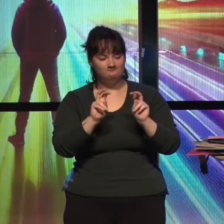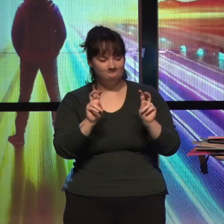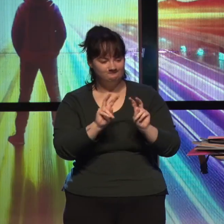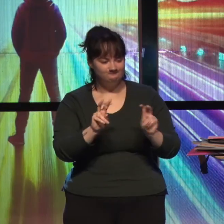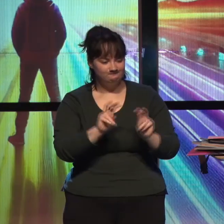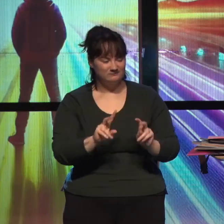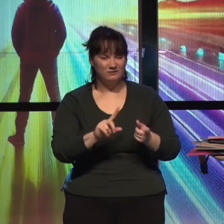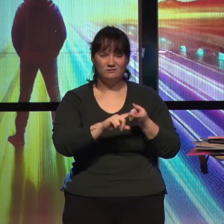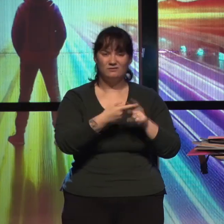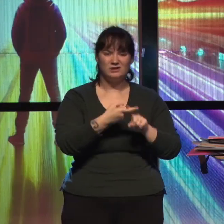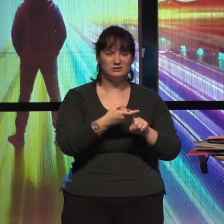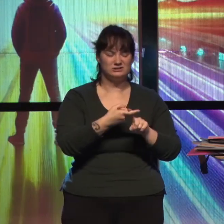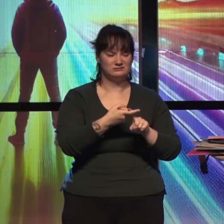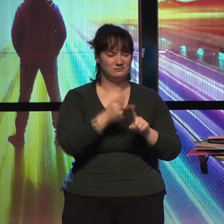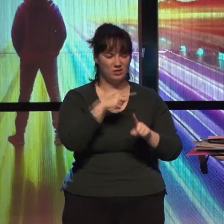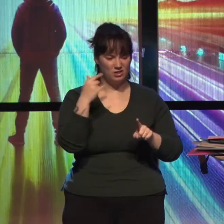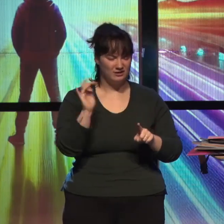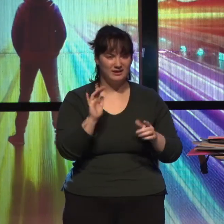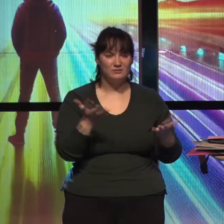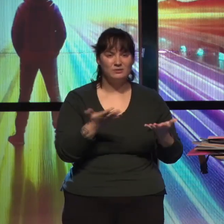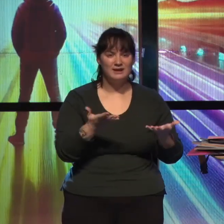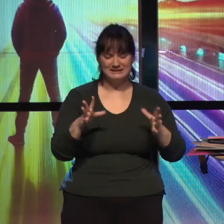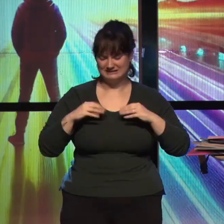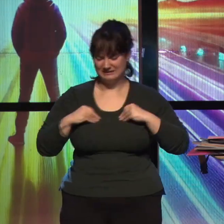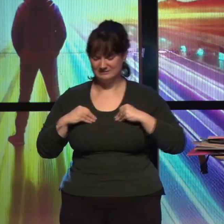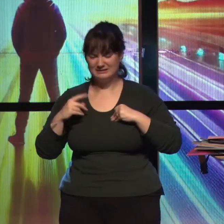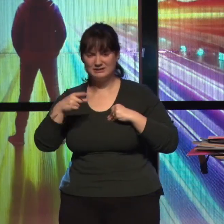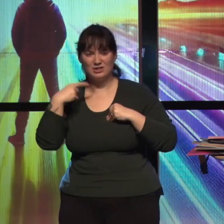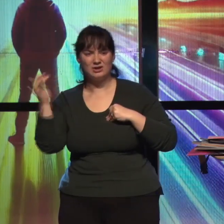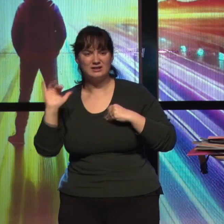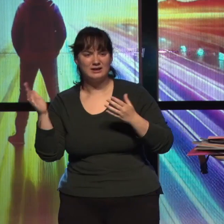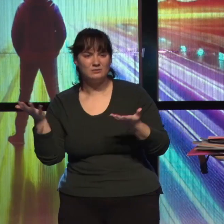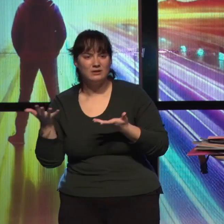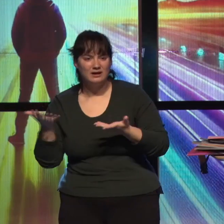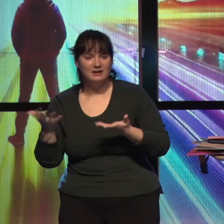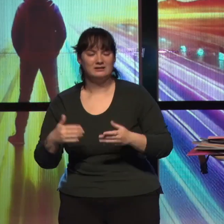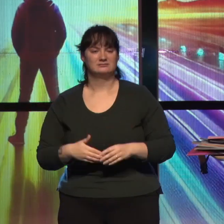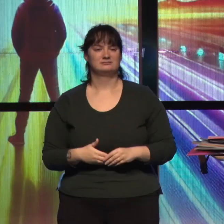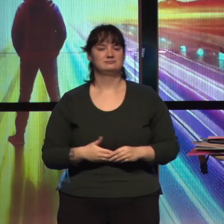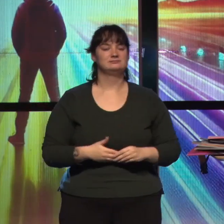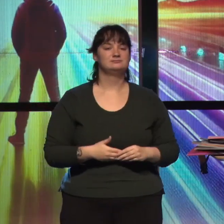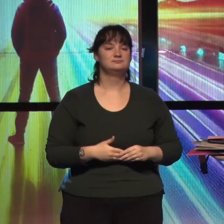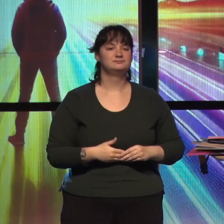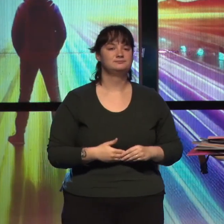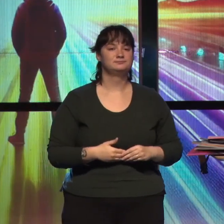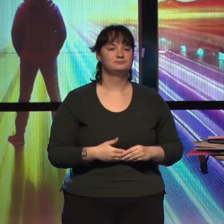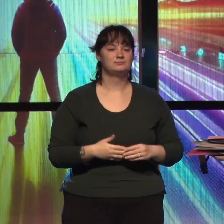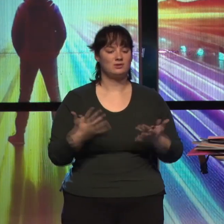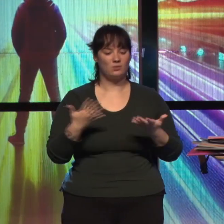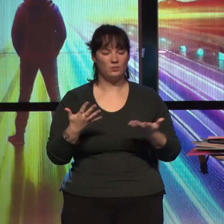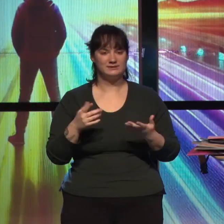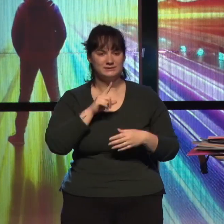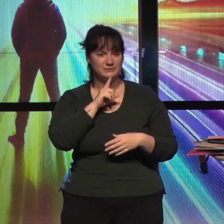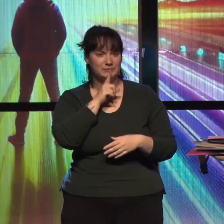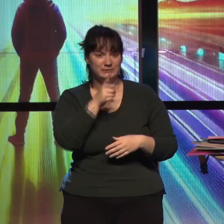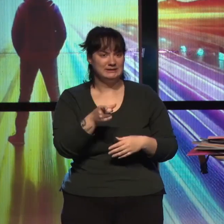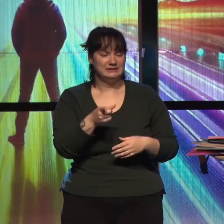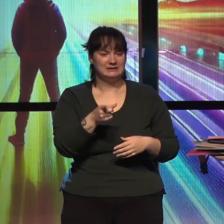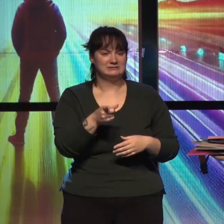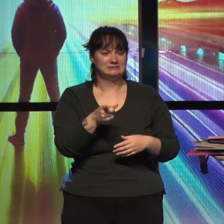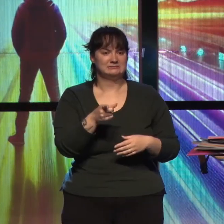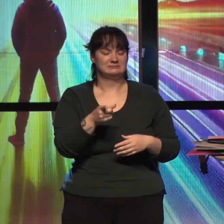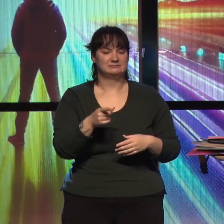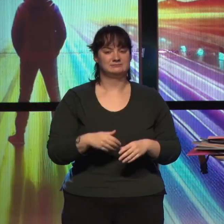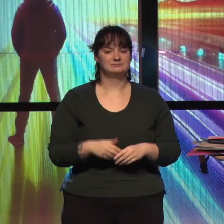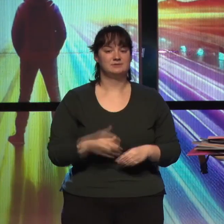What does it mean to truly accept someone? Our perception versus reality. This musical challenges the audience to question everything